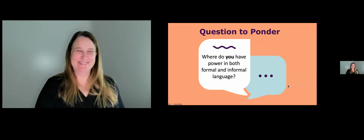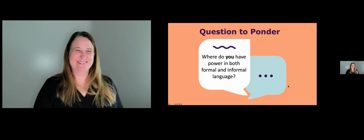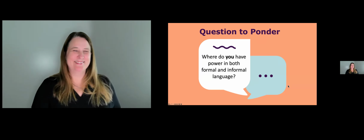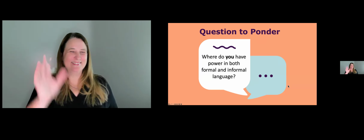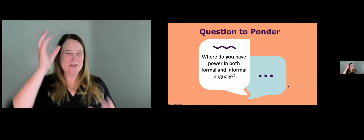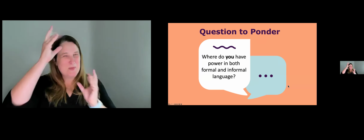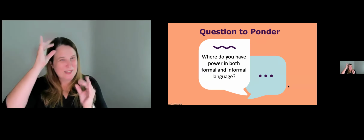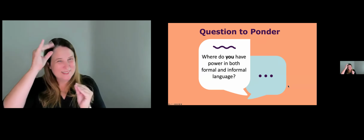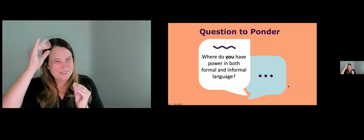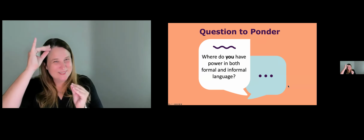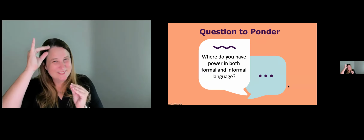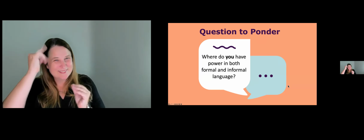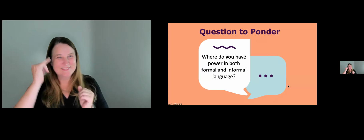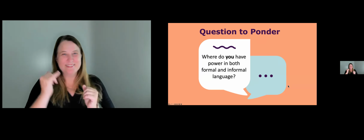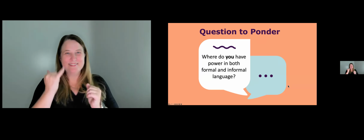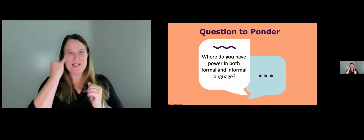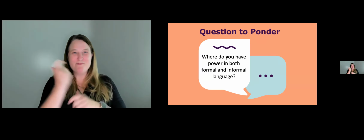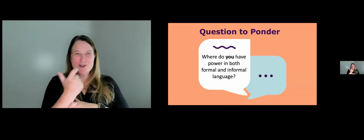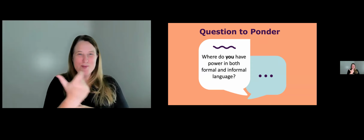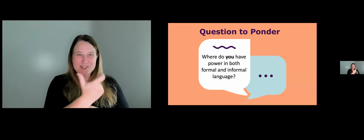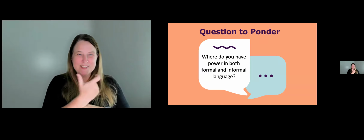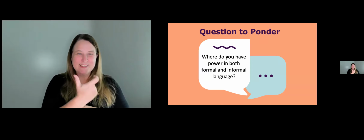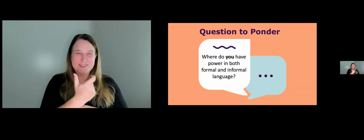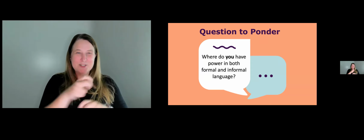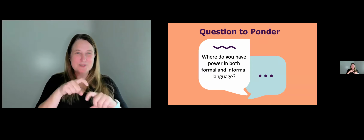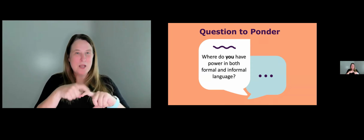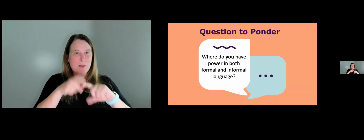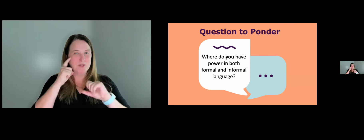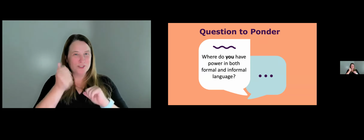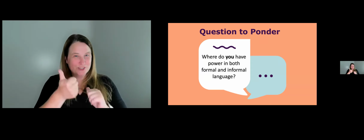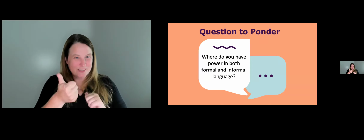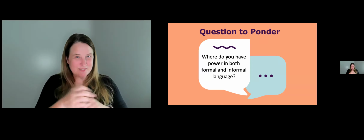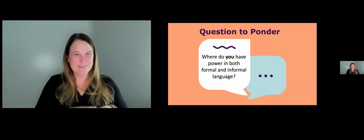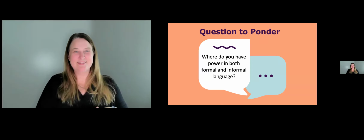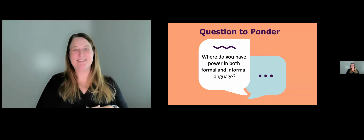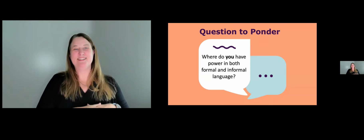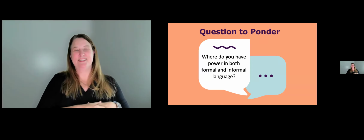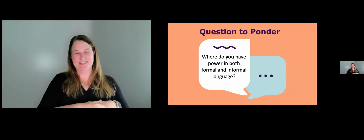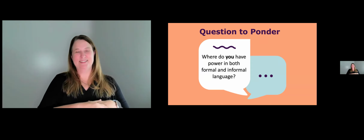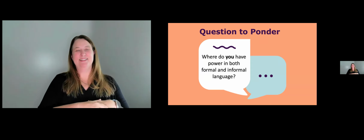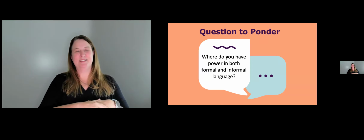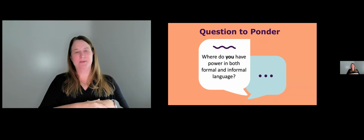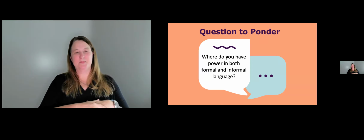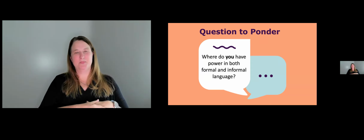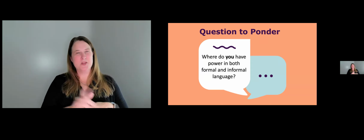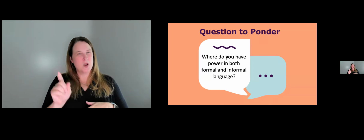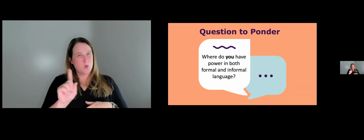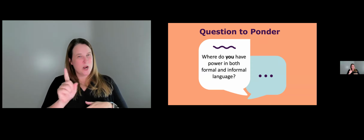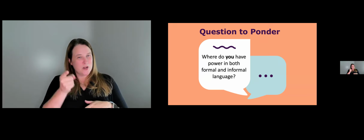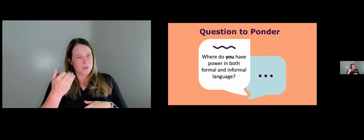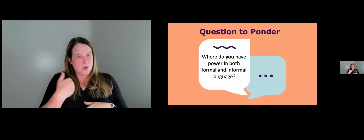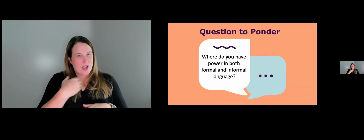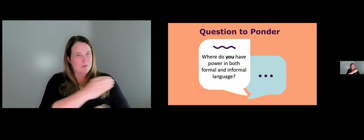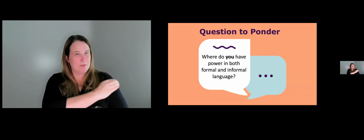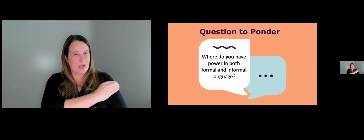It's a lot. So I want you to think about, since you watched, I want you to take